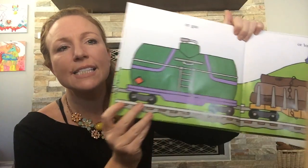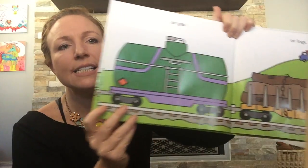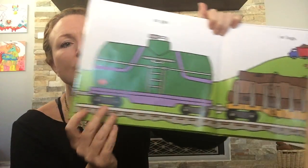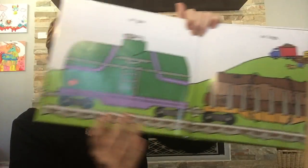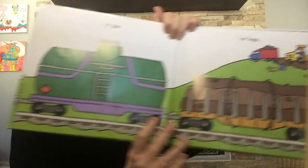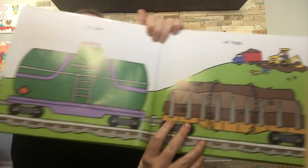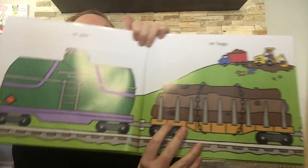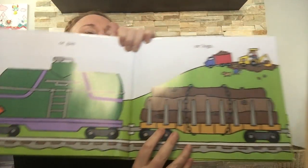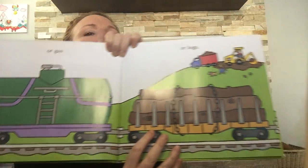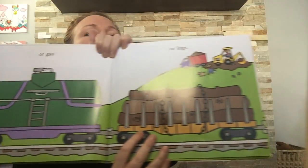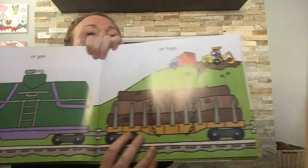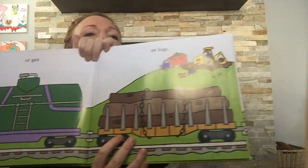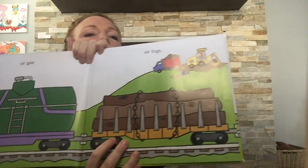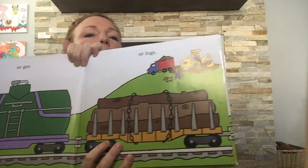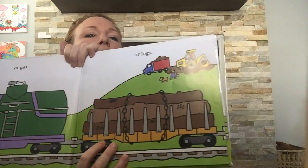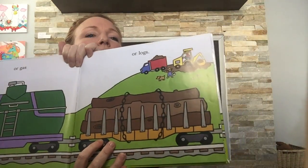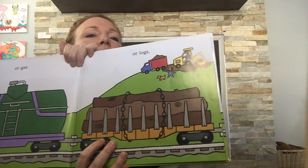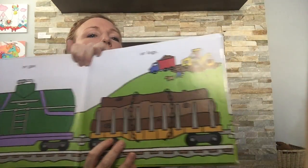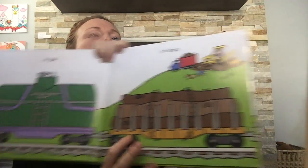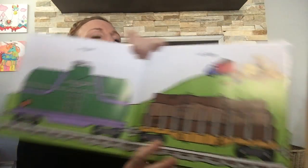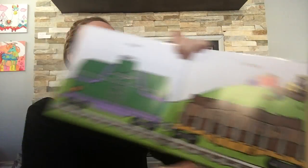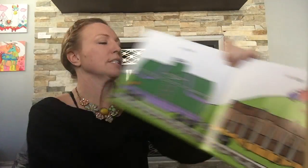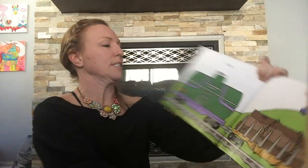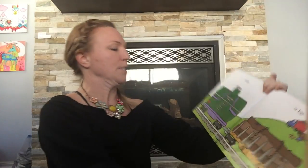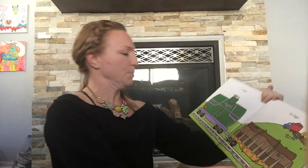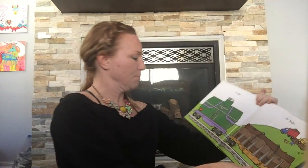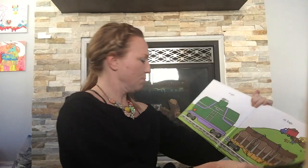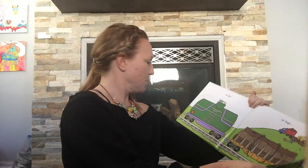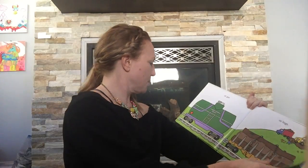gas. Or logs.